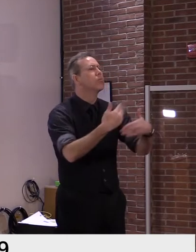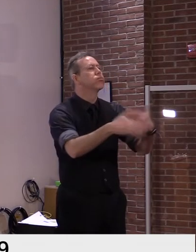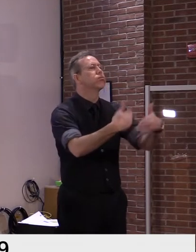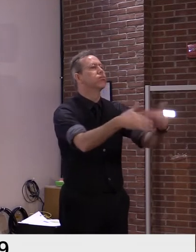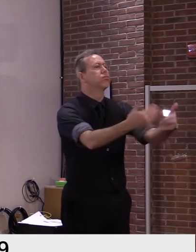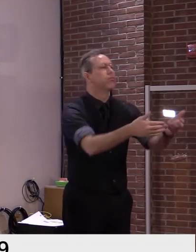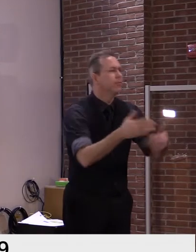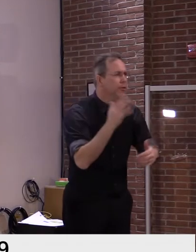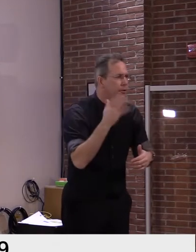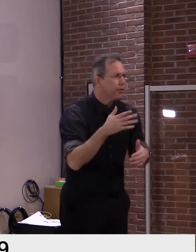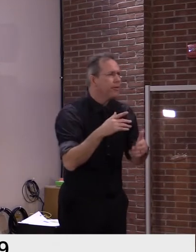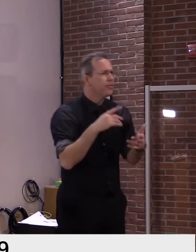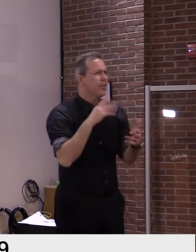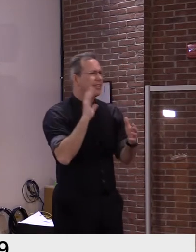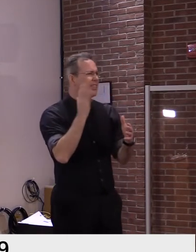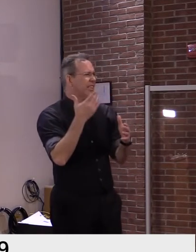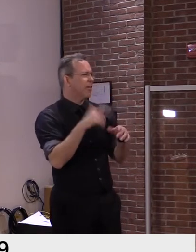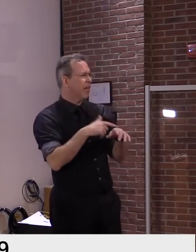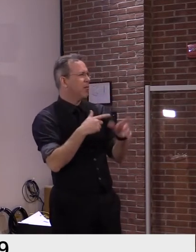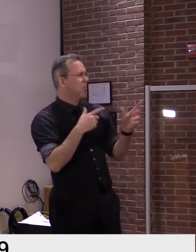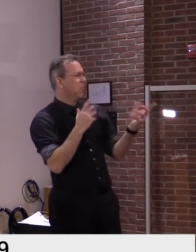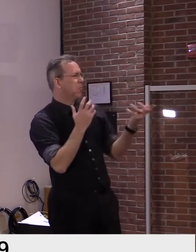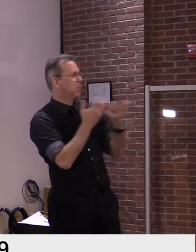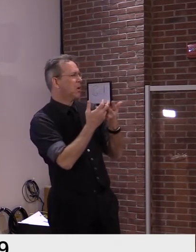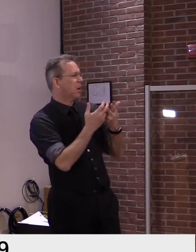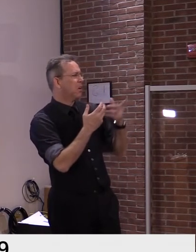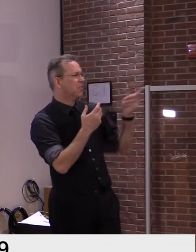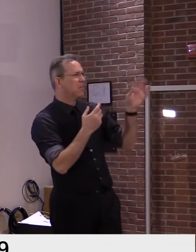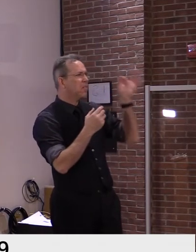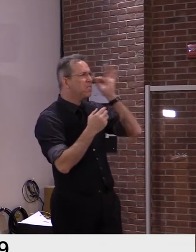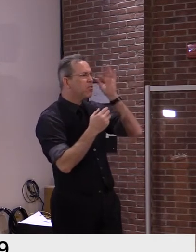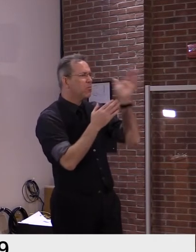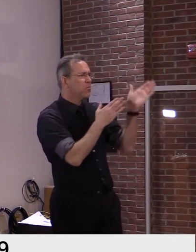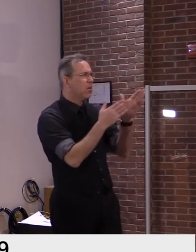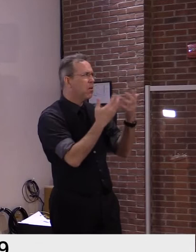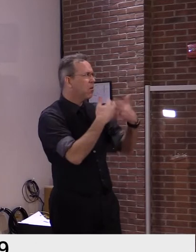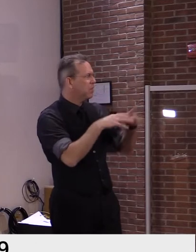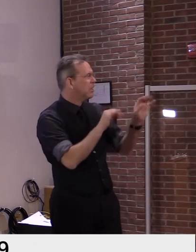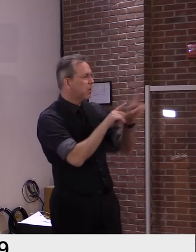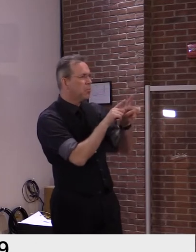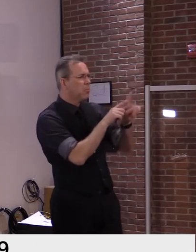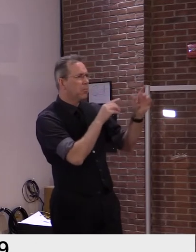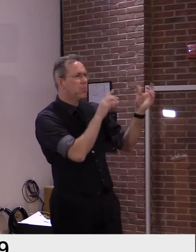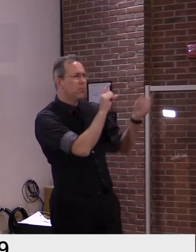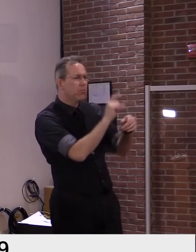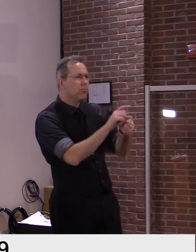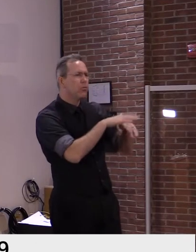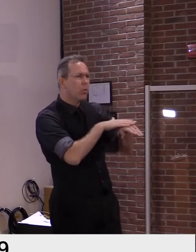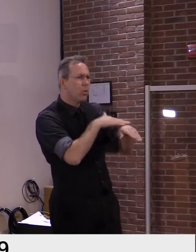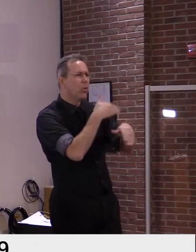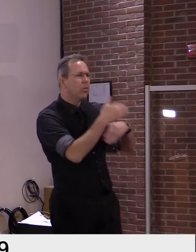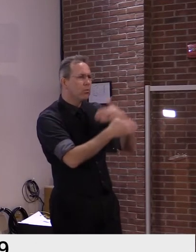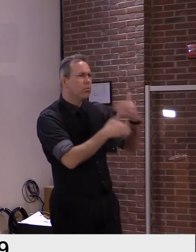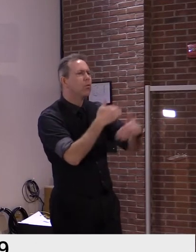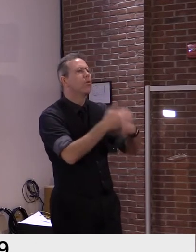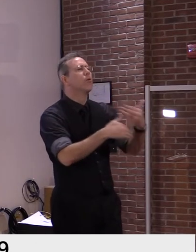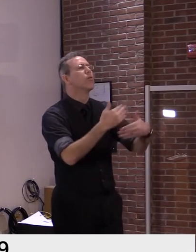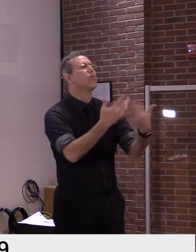putting forward is coinciding with what we anticipated in terms of our rollout here.